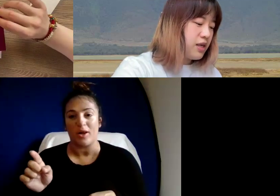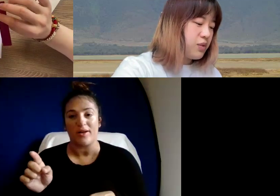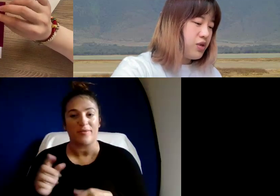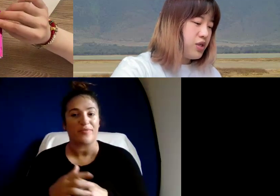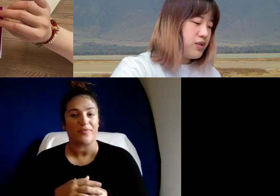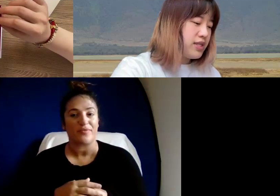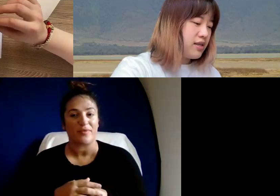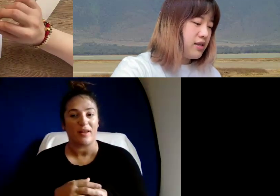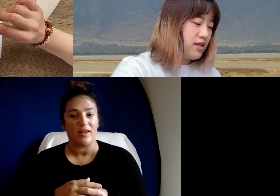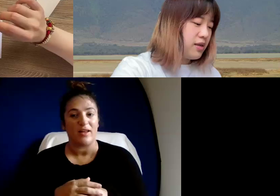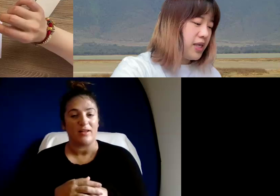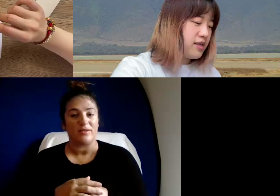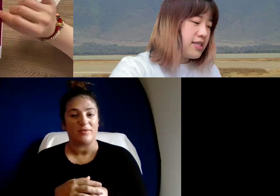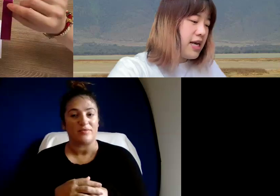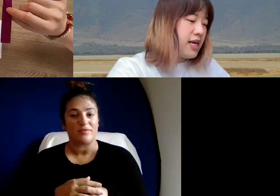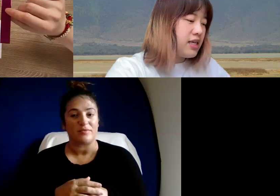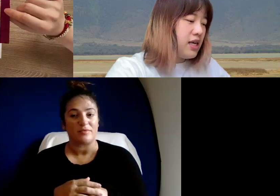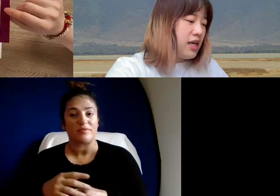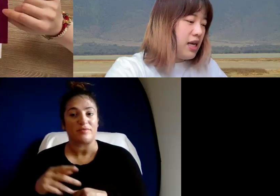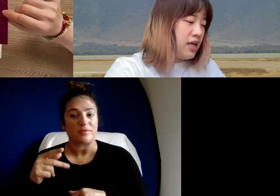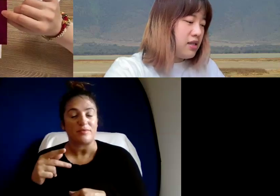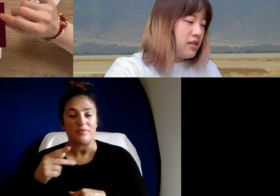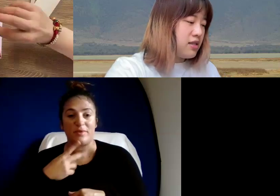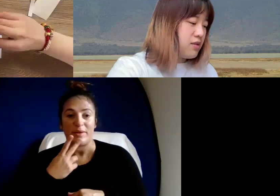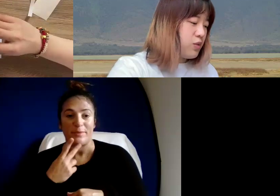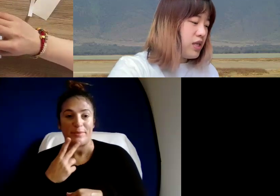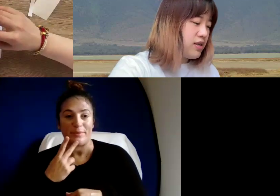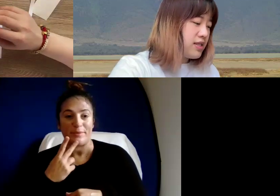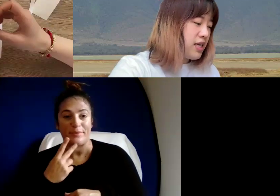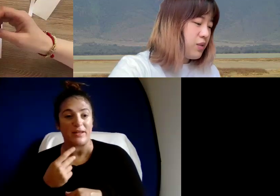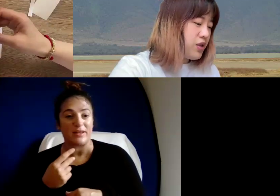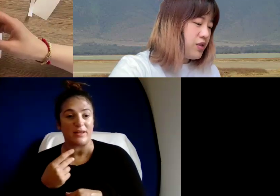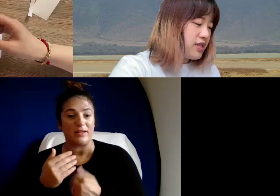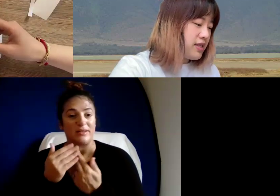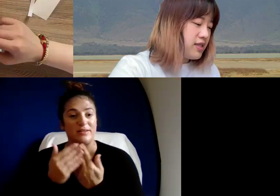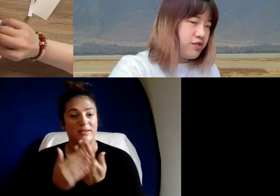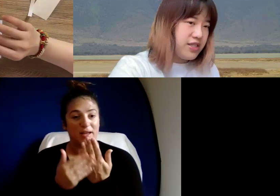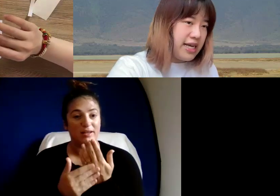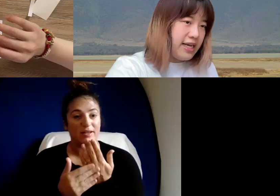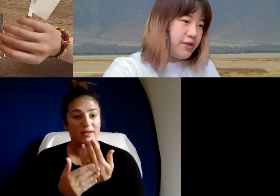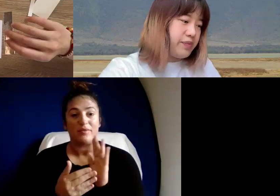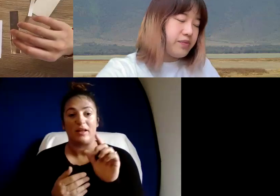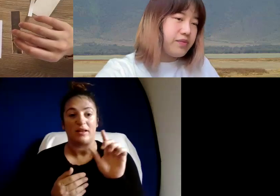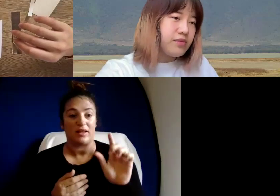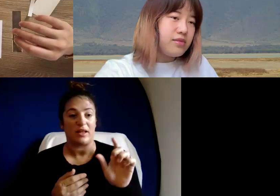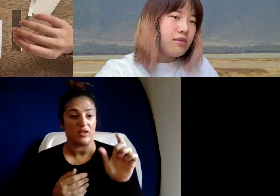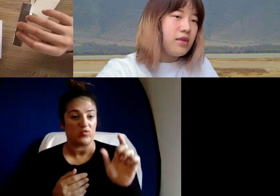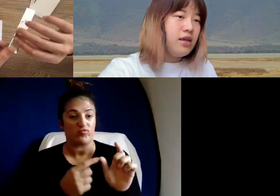it looks like when you're using the pink side, and this is what it looks like when you're using the silver side.